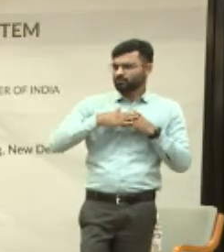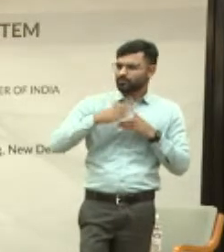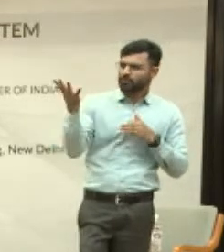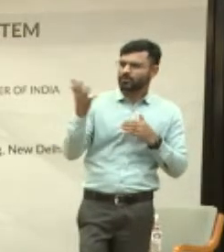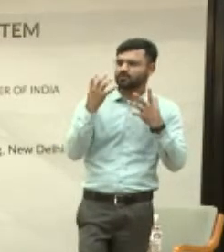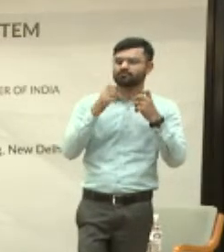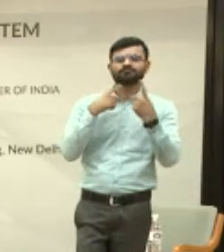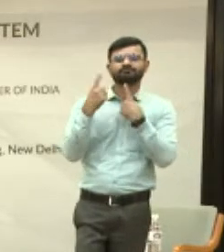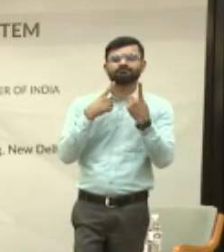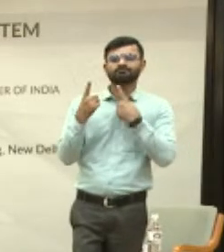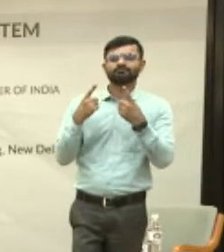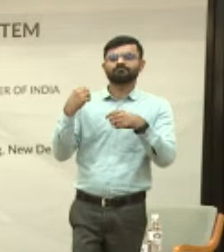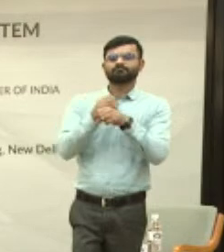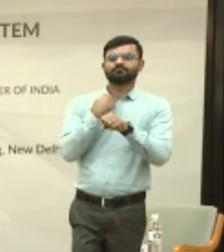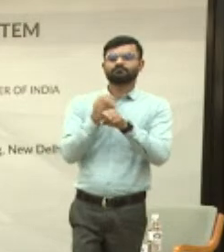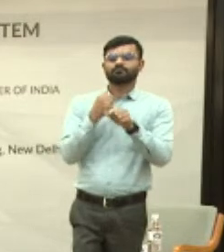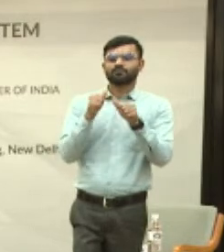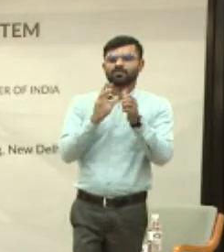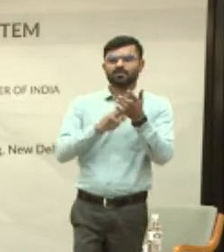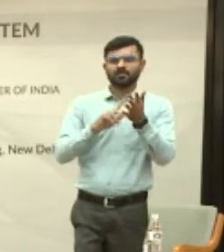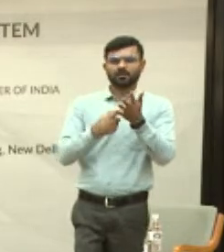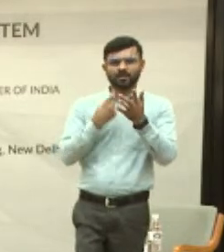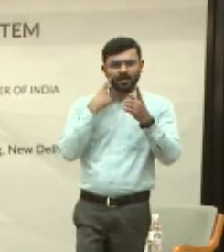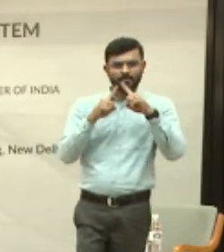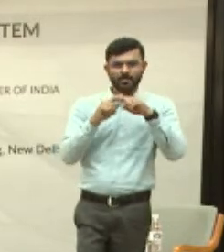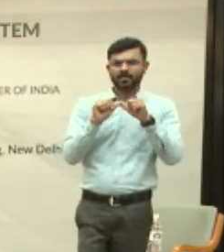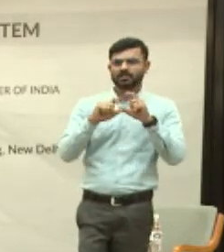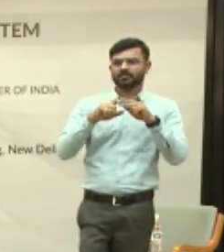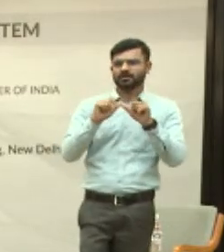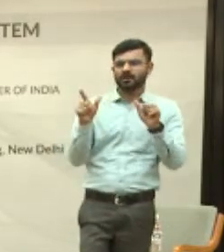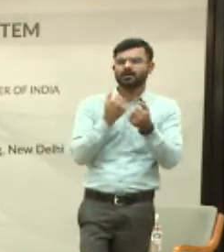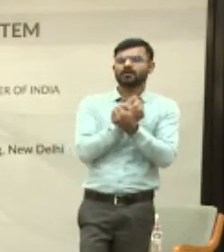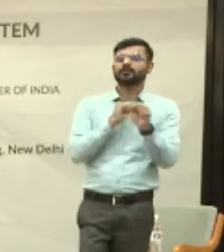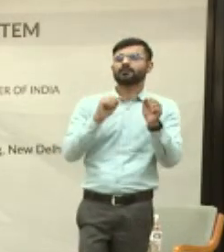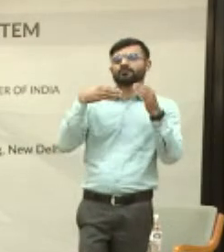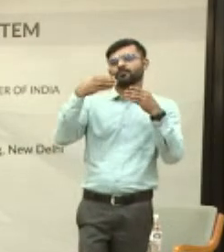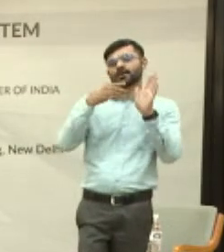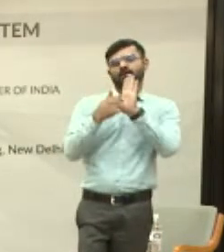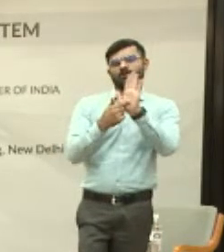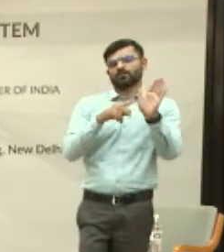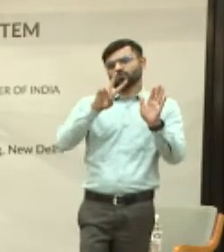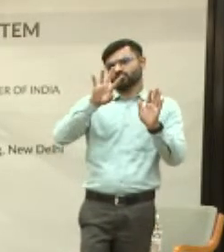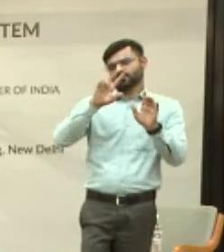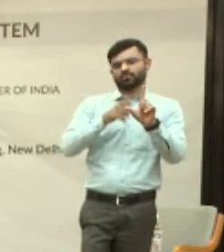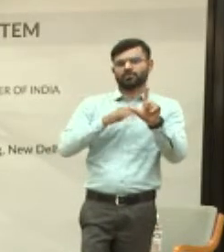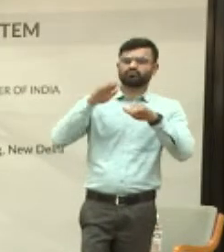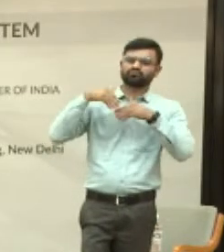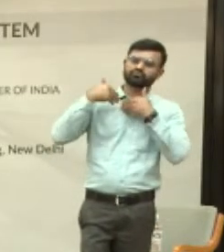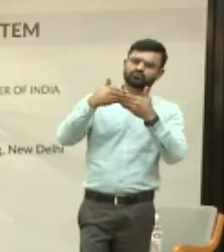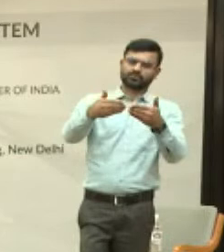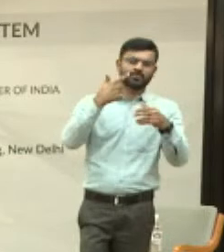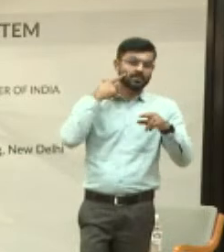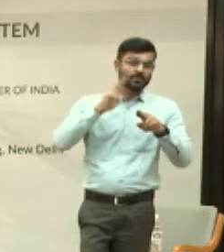are now talking about Amrit Kaal and setting out the template for 2047, the next 25 years. If we don't do this